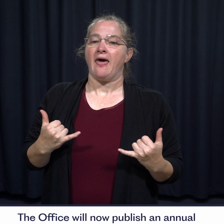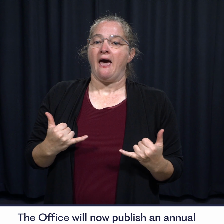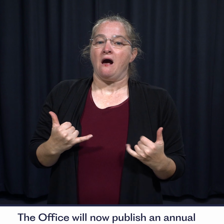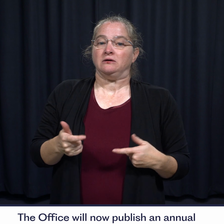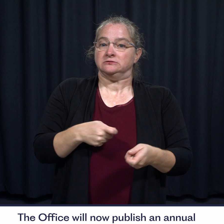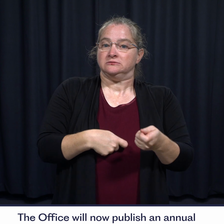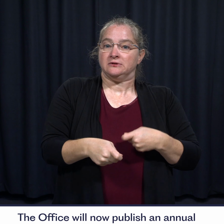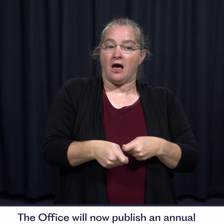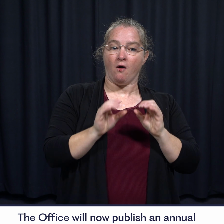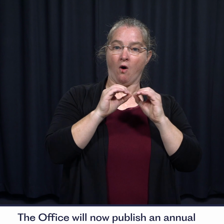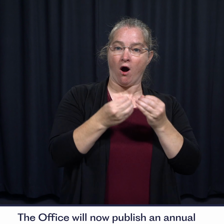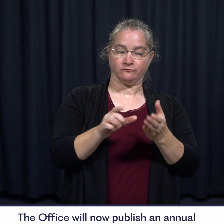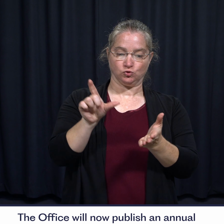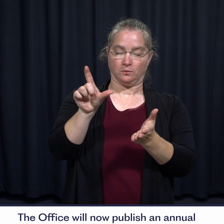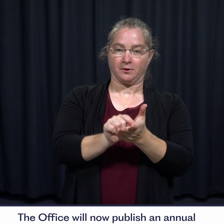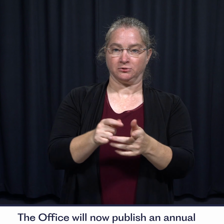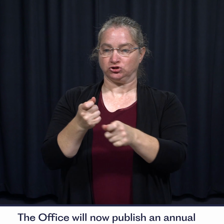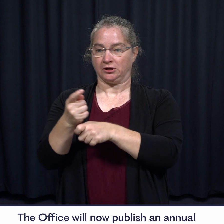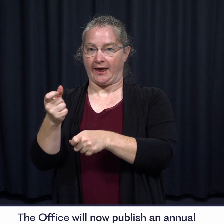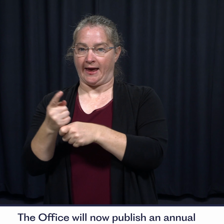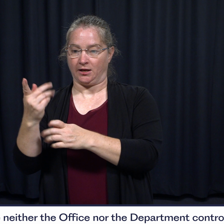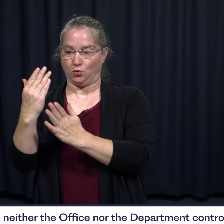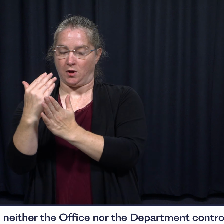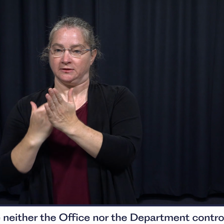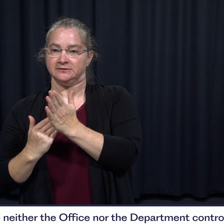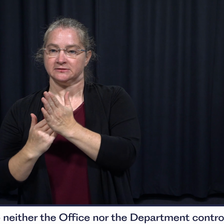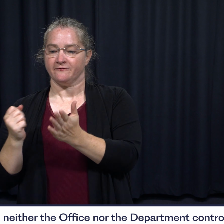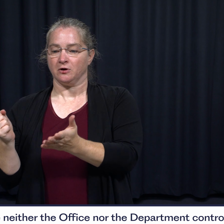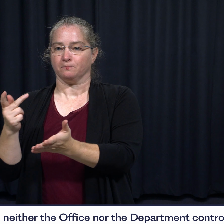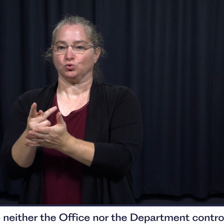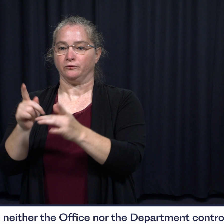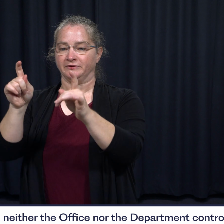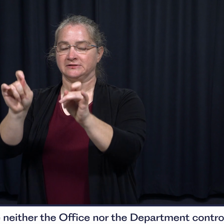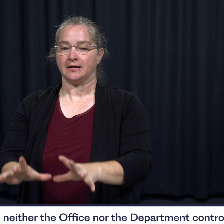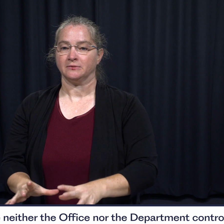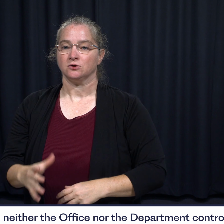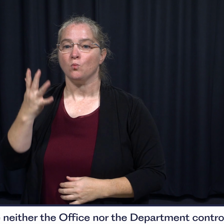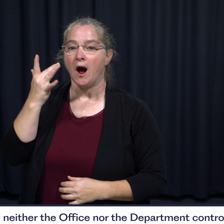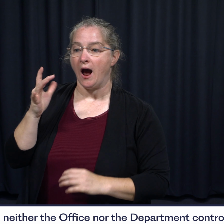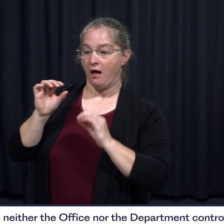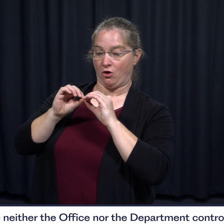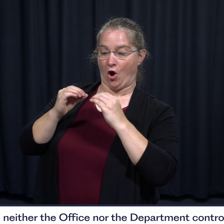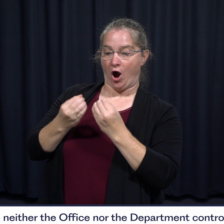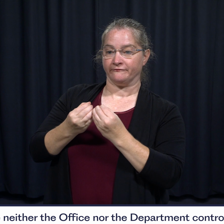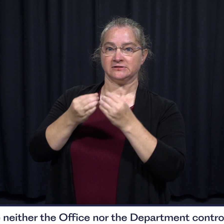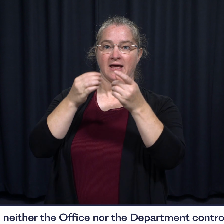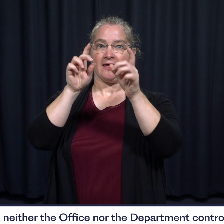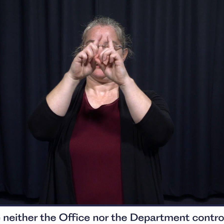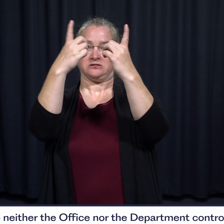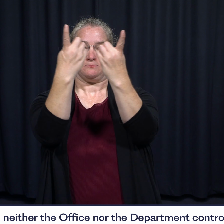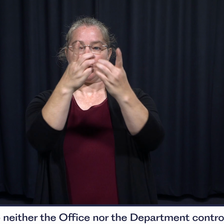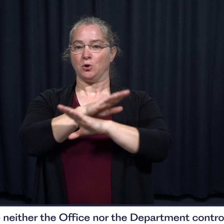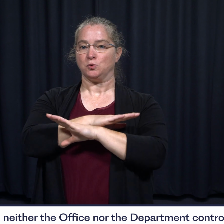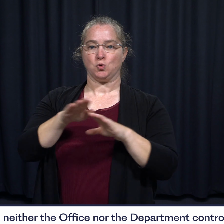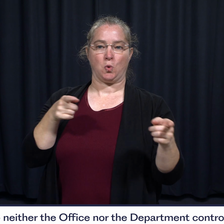annual list of approved examinations. Because neither the office nor the department controls how long specific